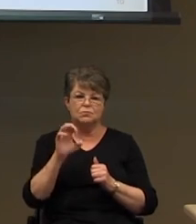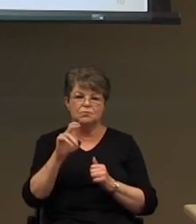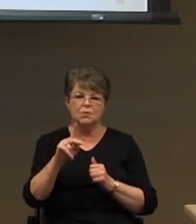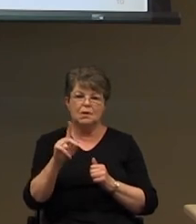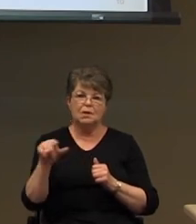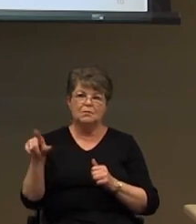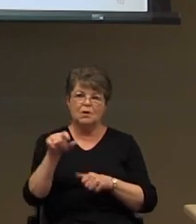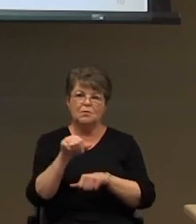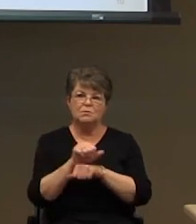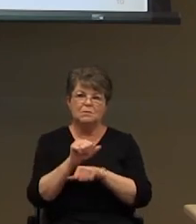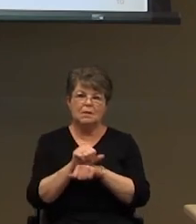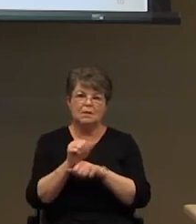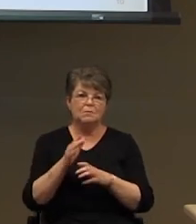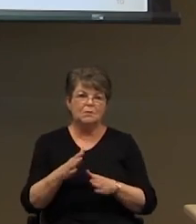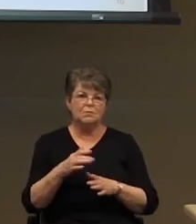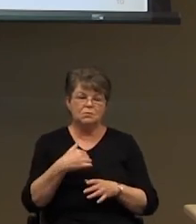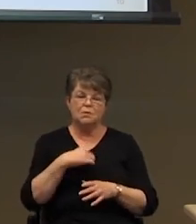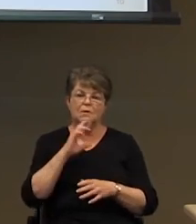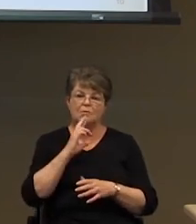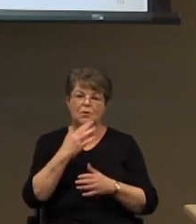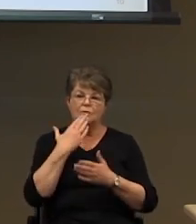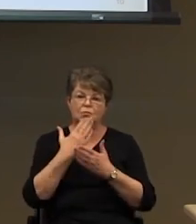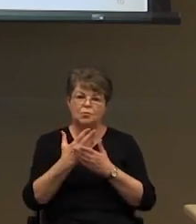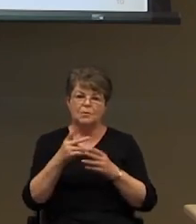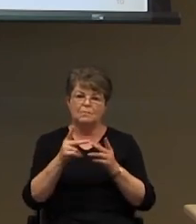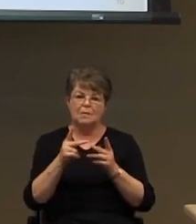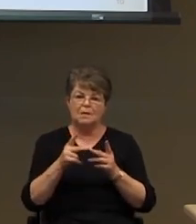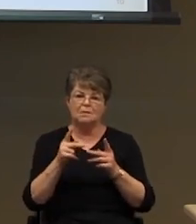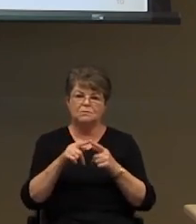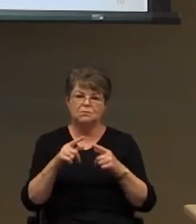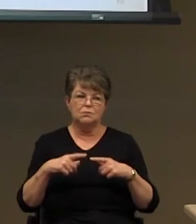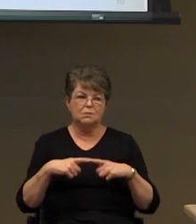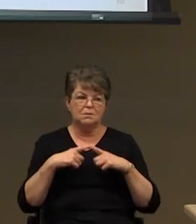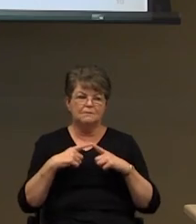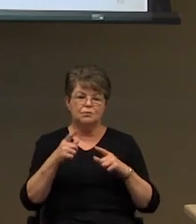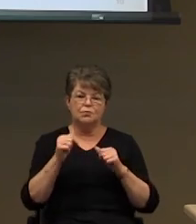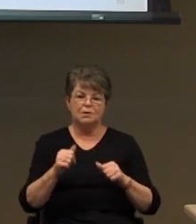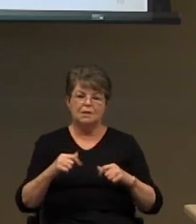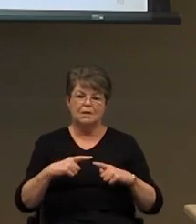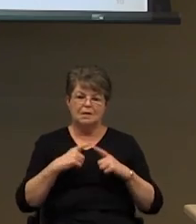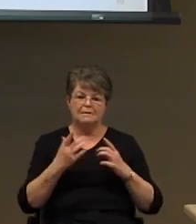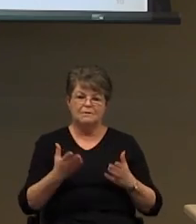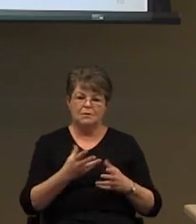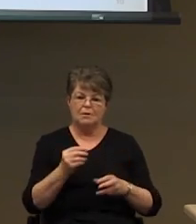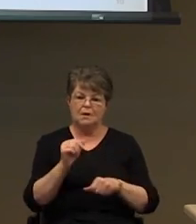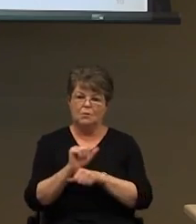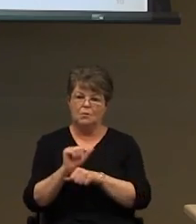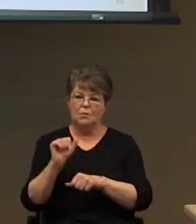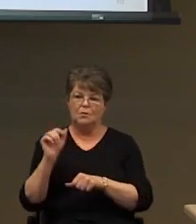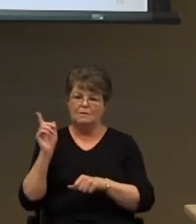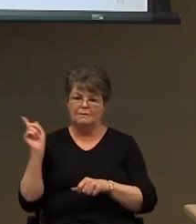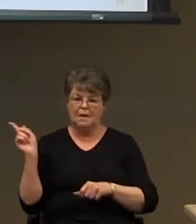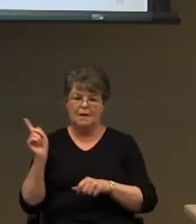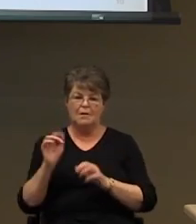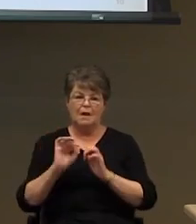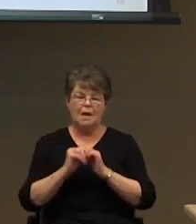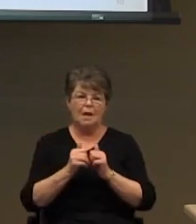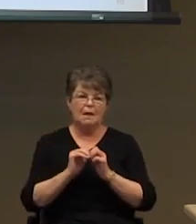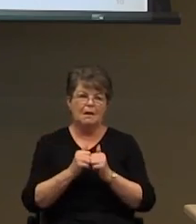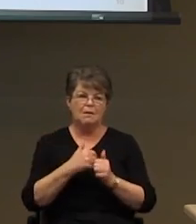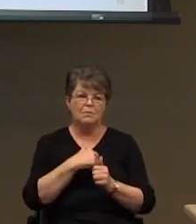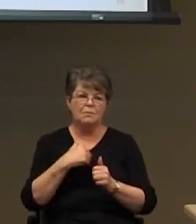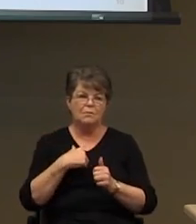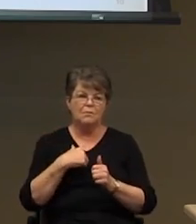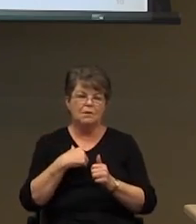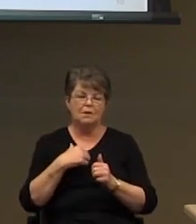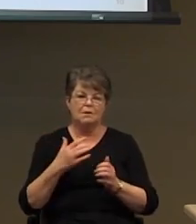employees? I mean, we are a great place to live, and so you can live here and work there. A lot of people do that. How do we